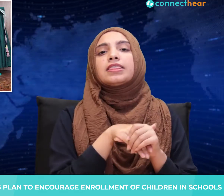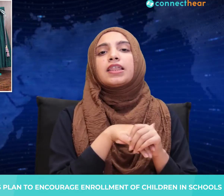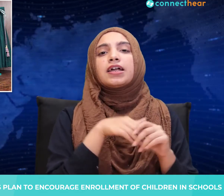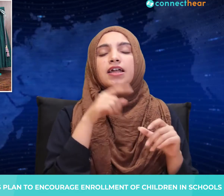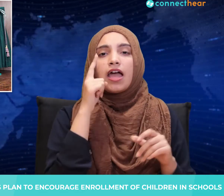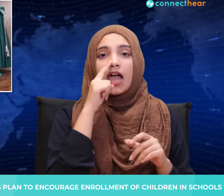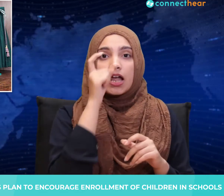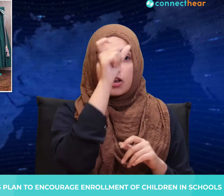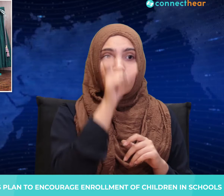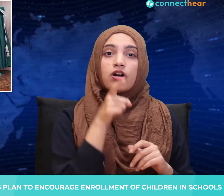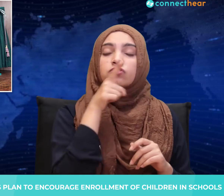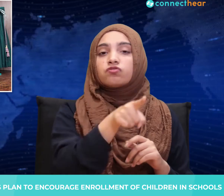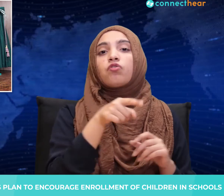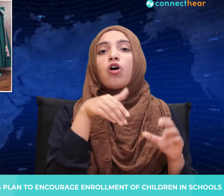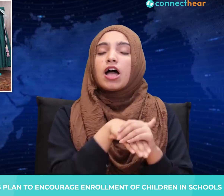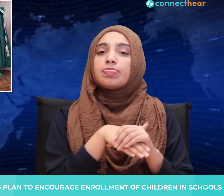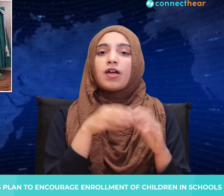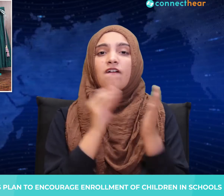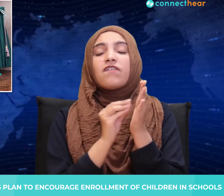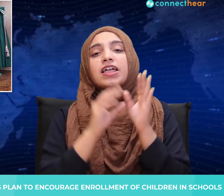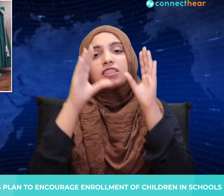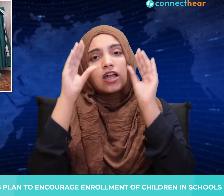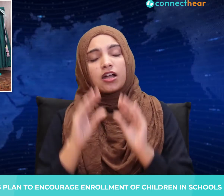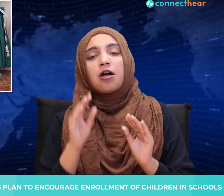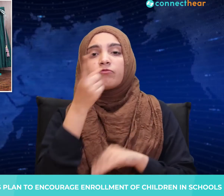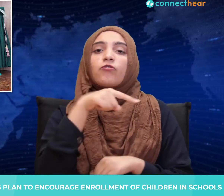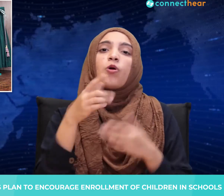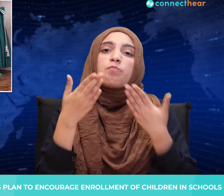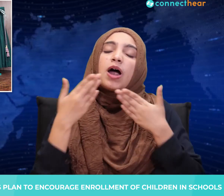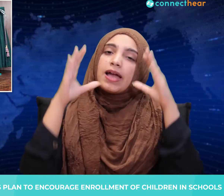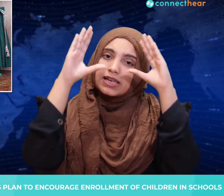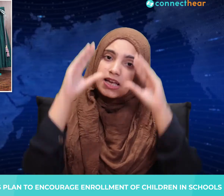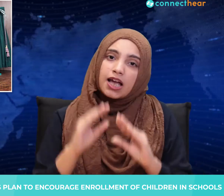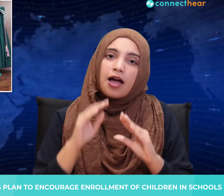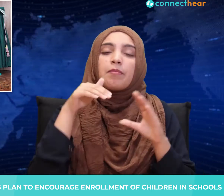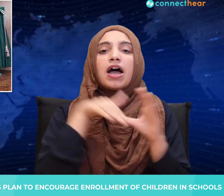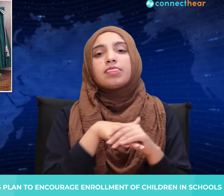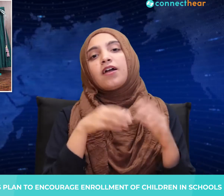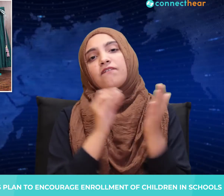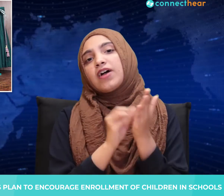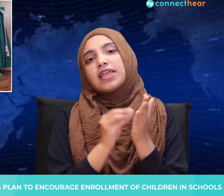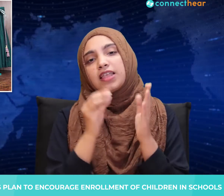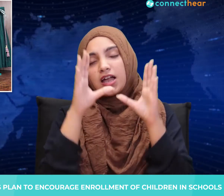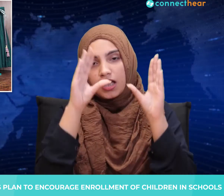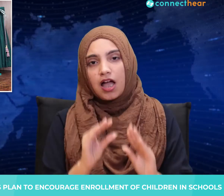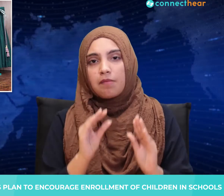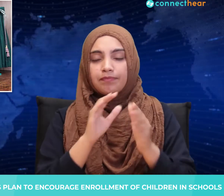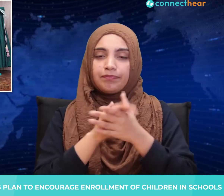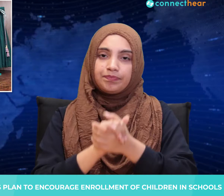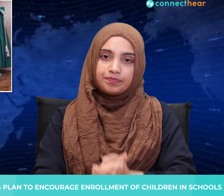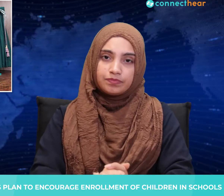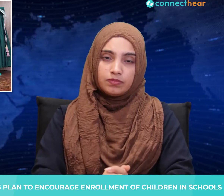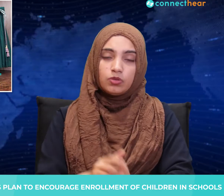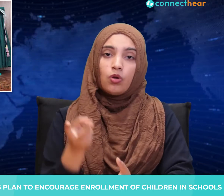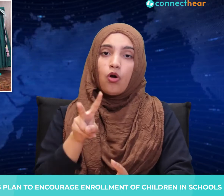are severely disadvantaged in initial enrollment levels for the poorest quintile, and they drop